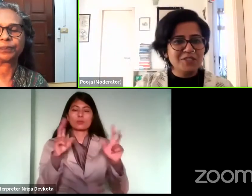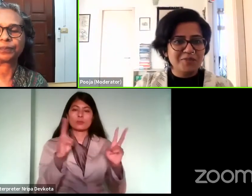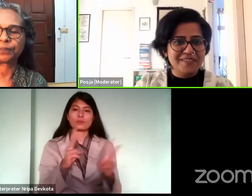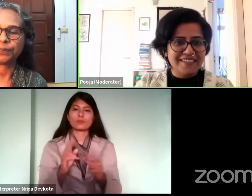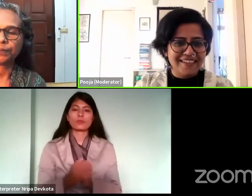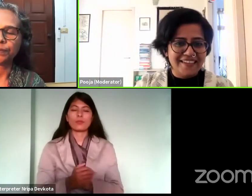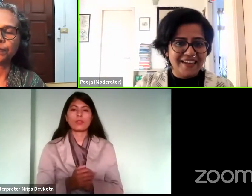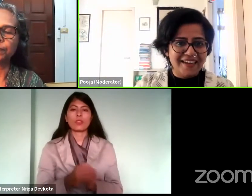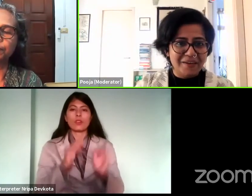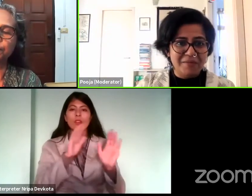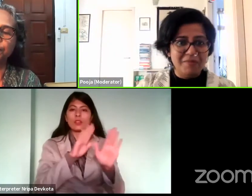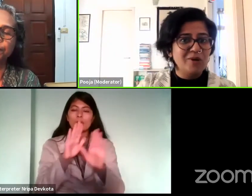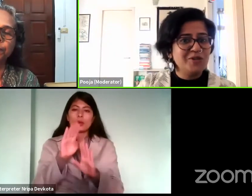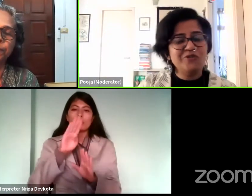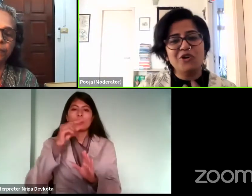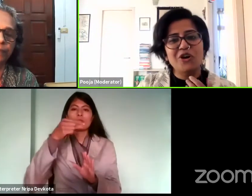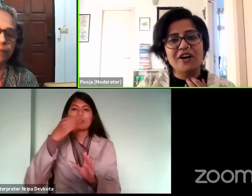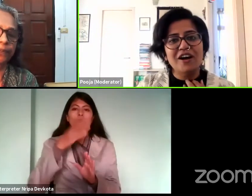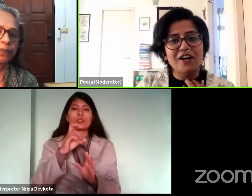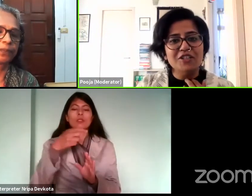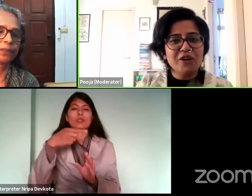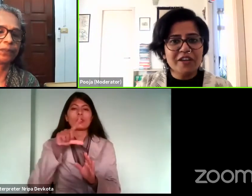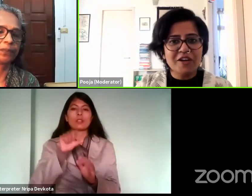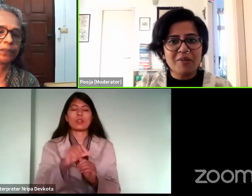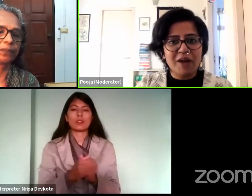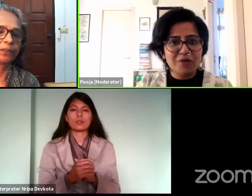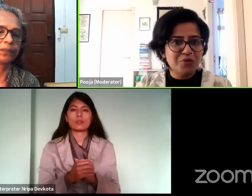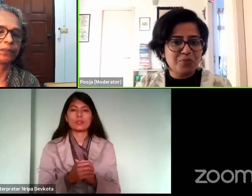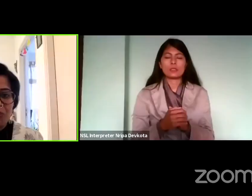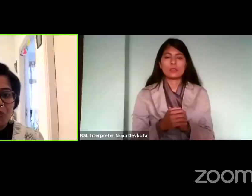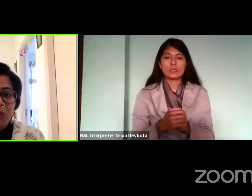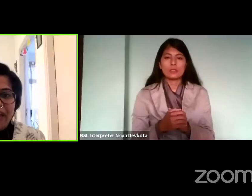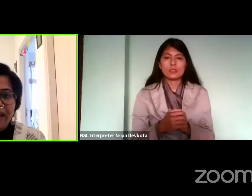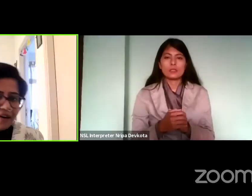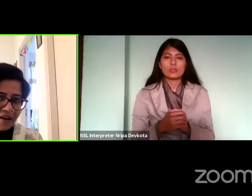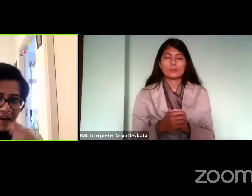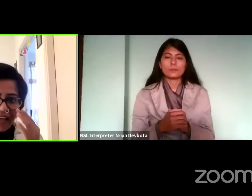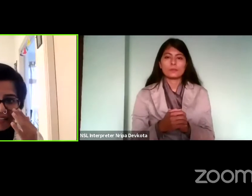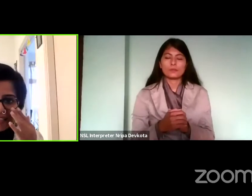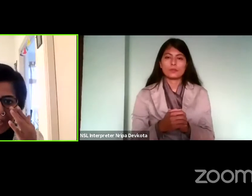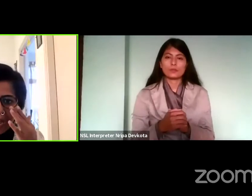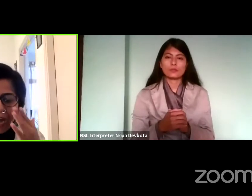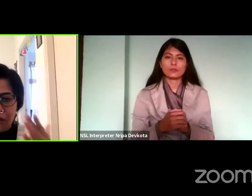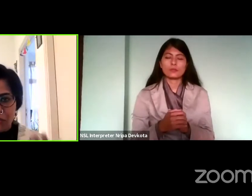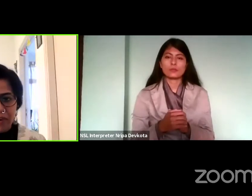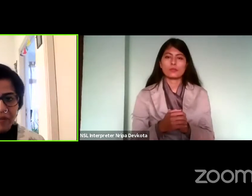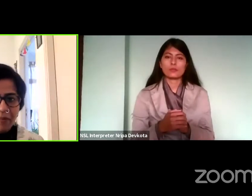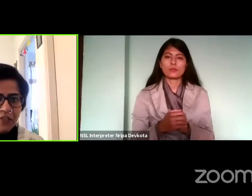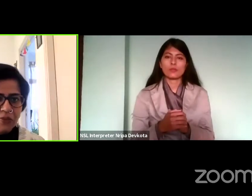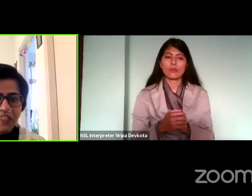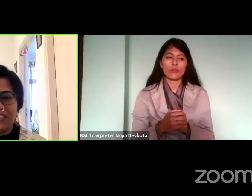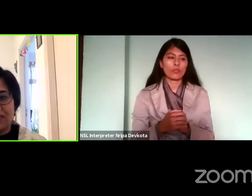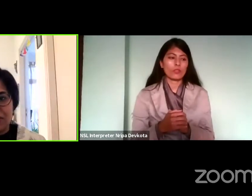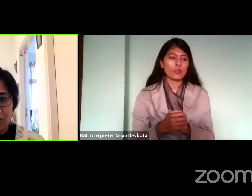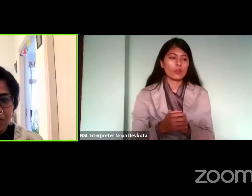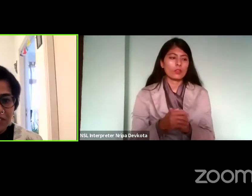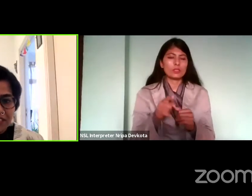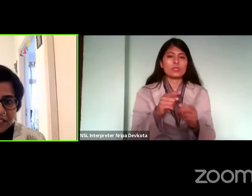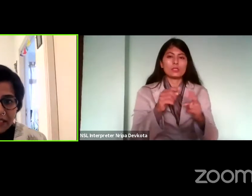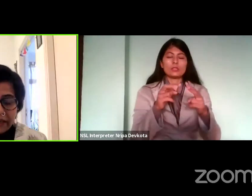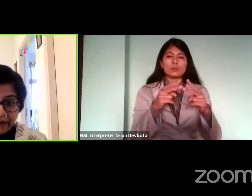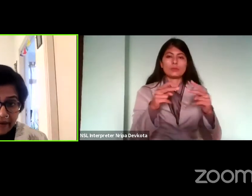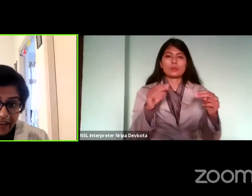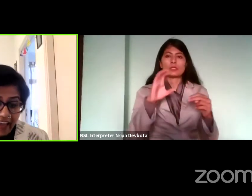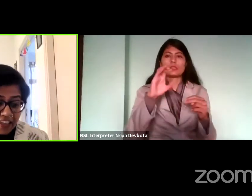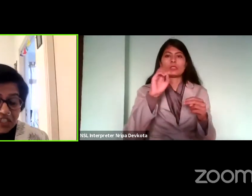very much, Vandana, also for talking about where and how very many ways the CEDAW